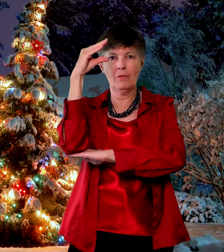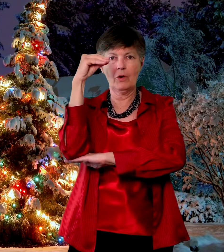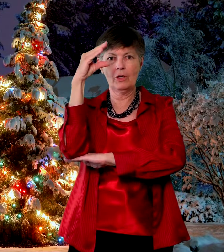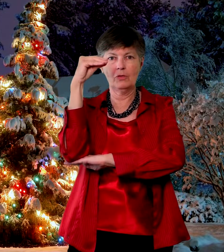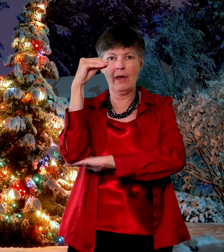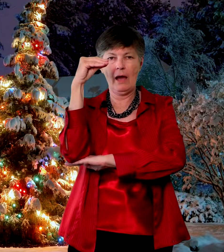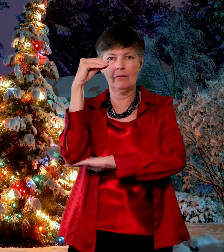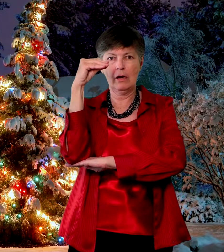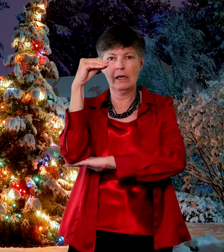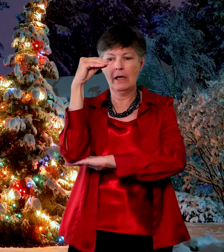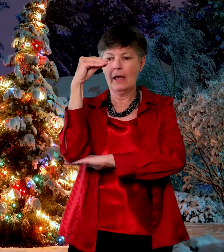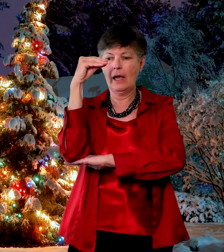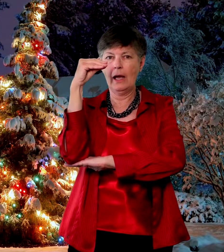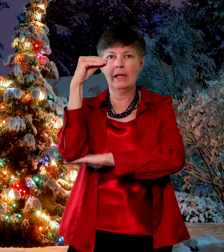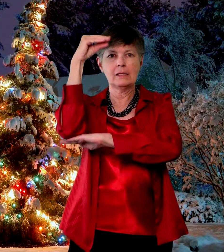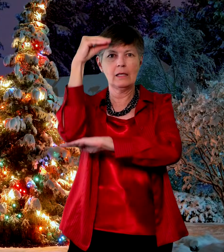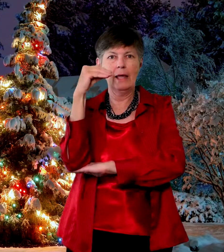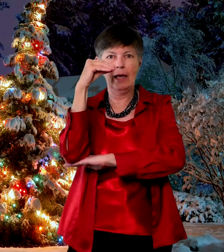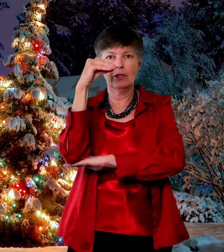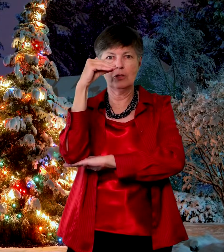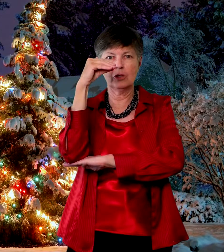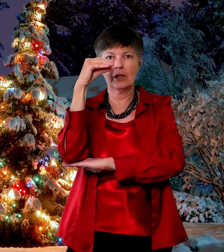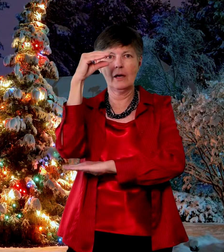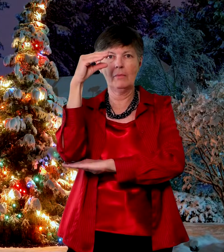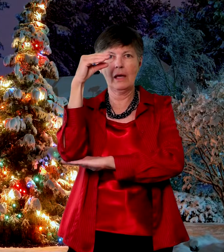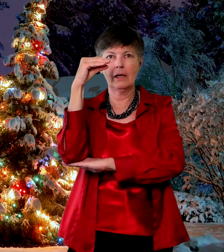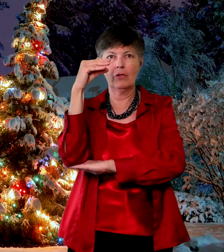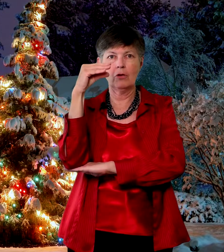they're going to do that, right? And it's a laying, so you just kind of make another